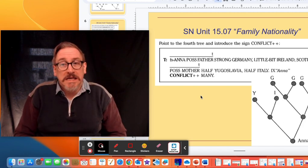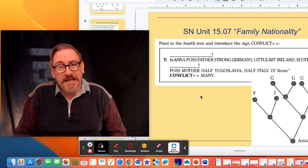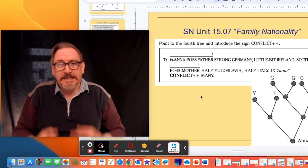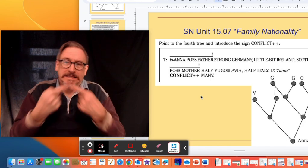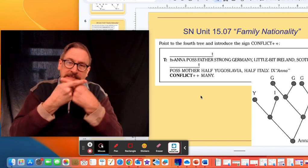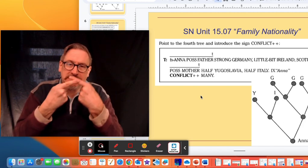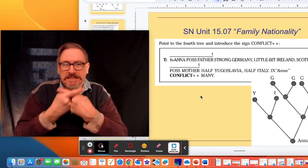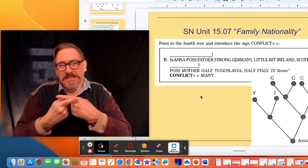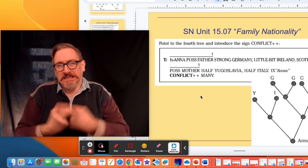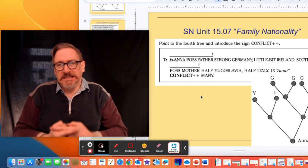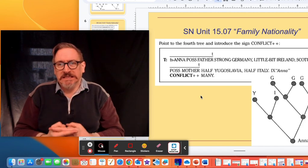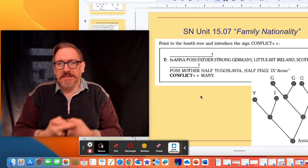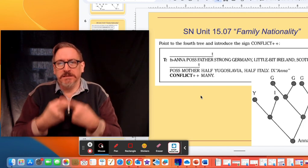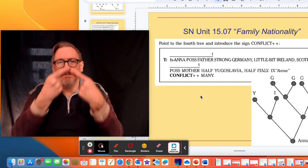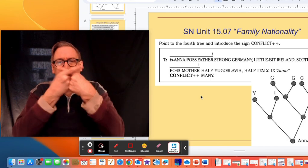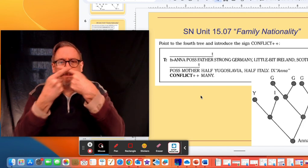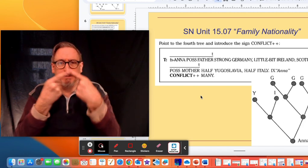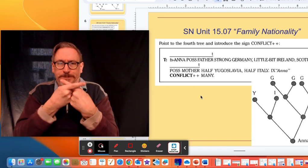And then